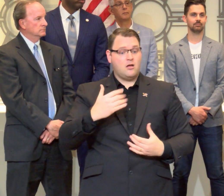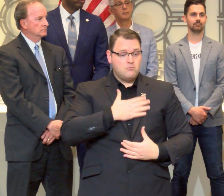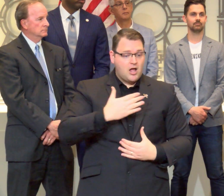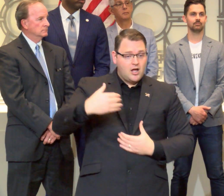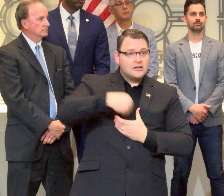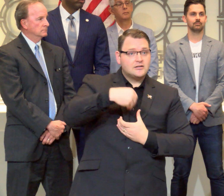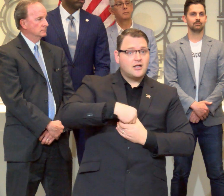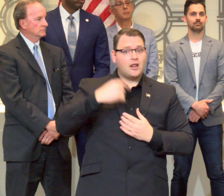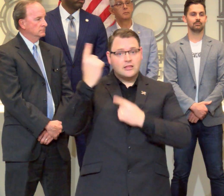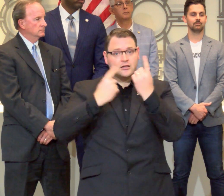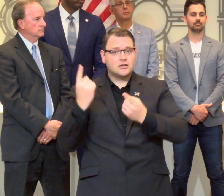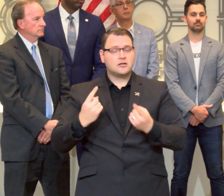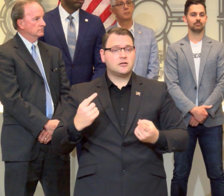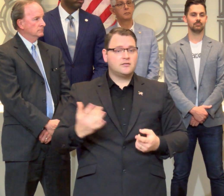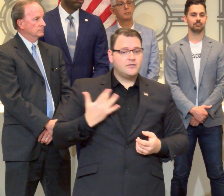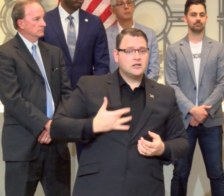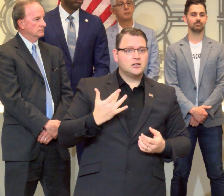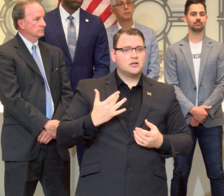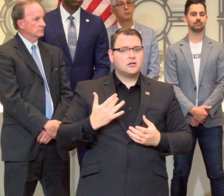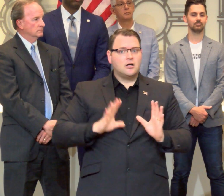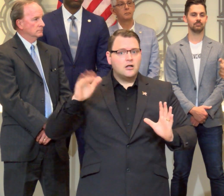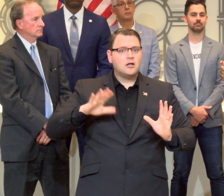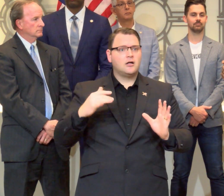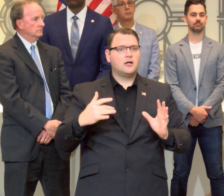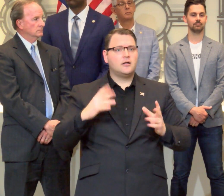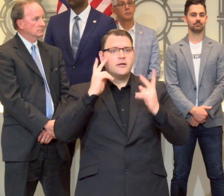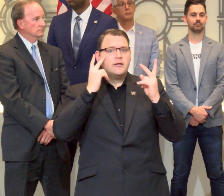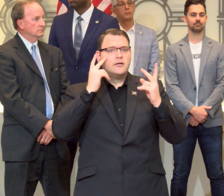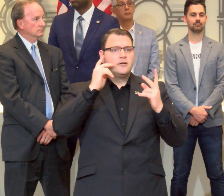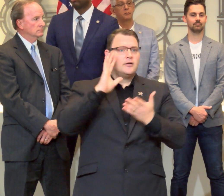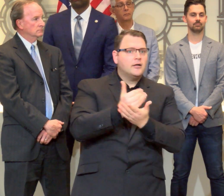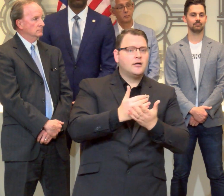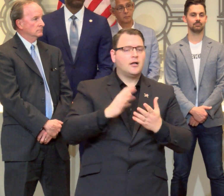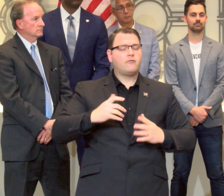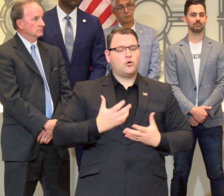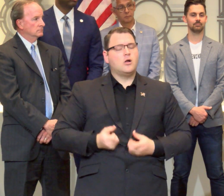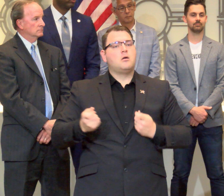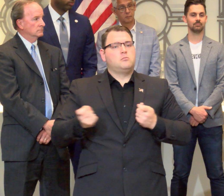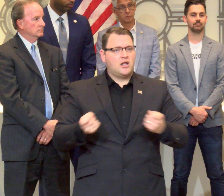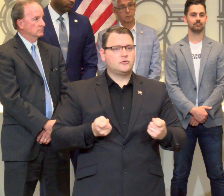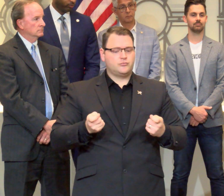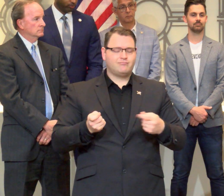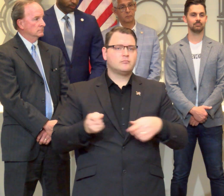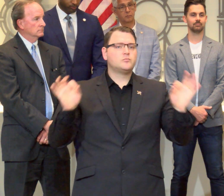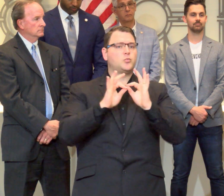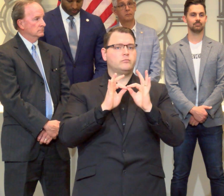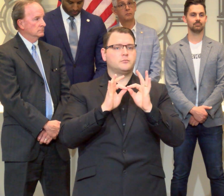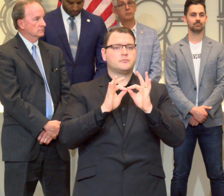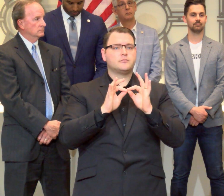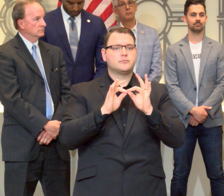and thinking as well. And that's important. So that's why it's important for us to have a